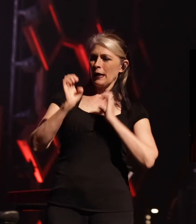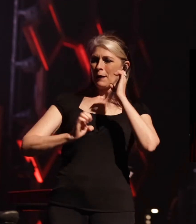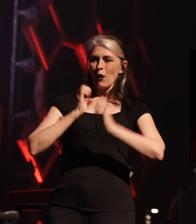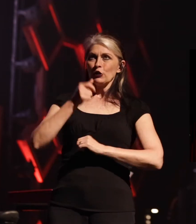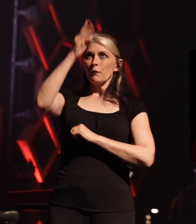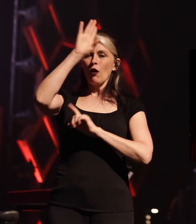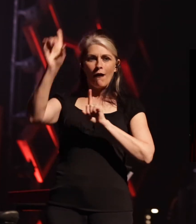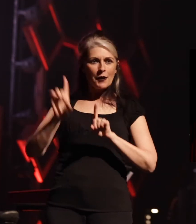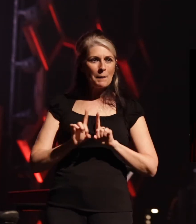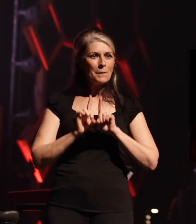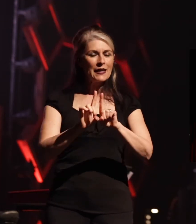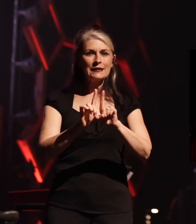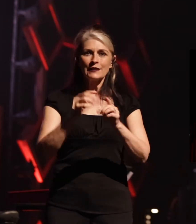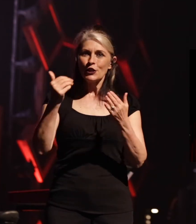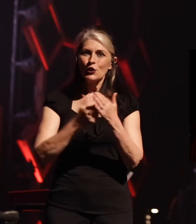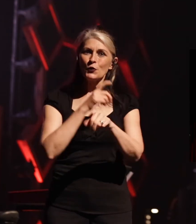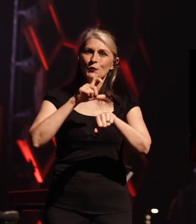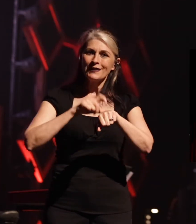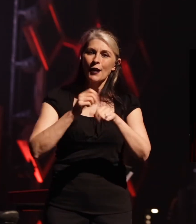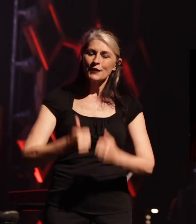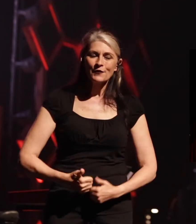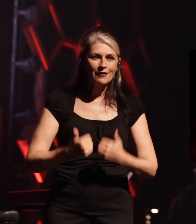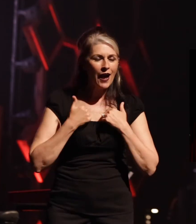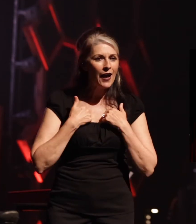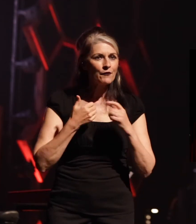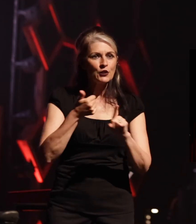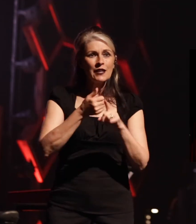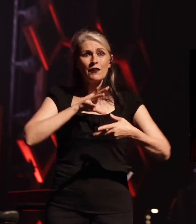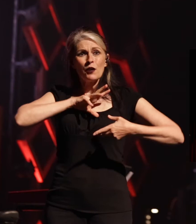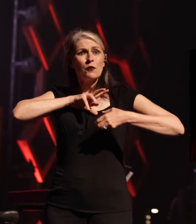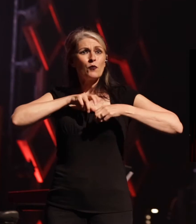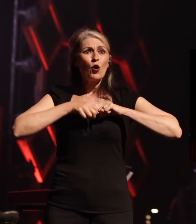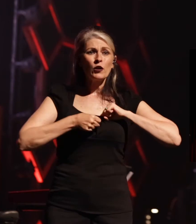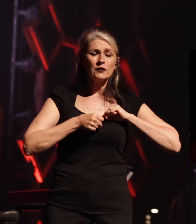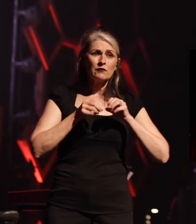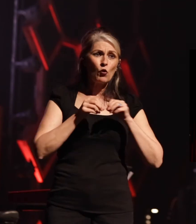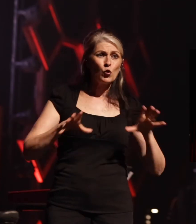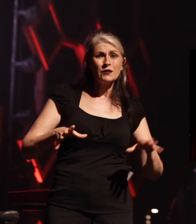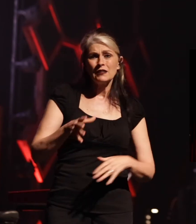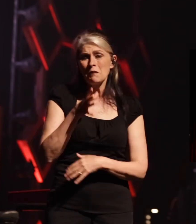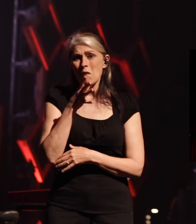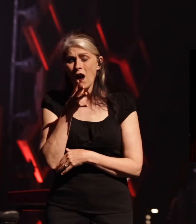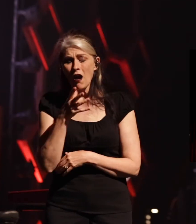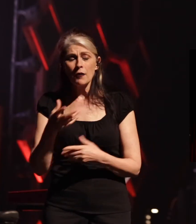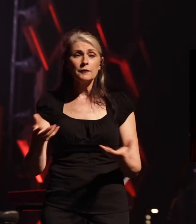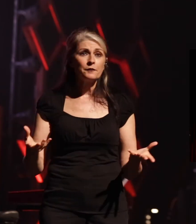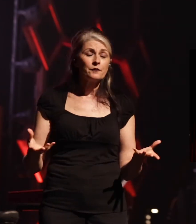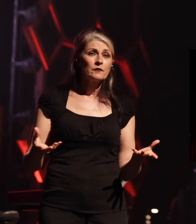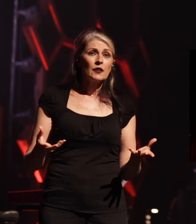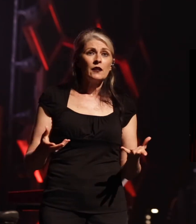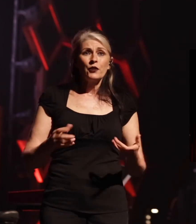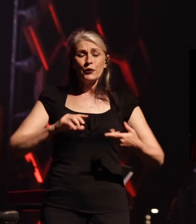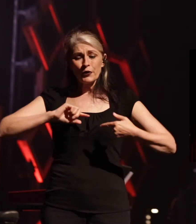new seasons of life. That God wants to meet you in your brokenness of losing a mom. That God wants to bring you in your hurt and your anger